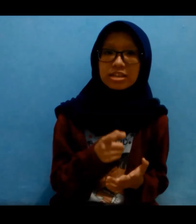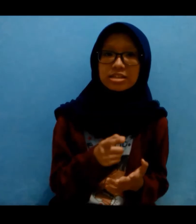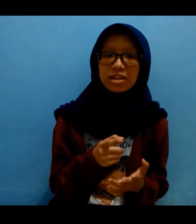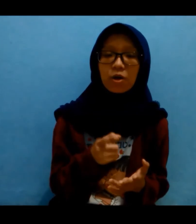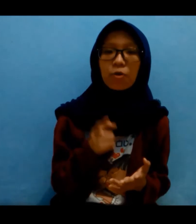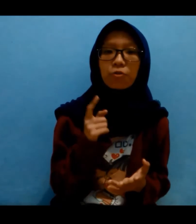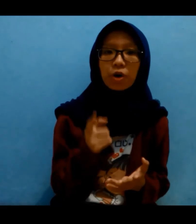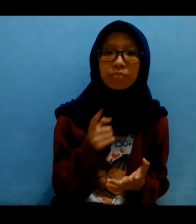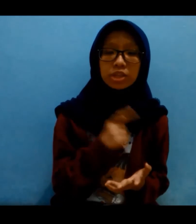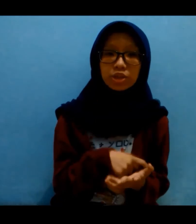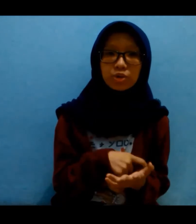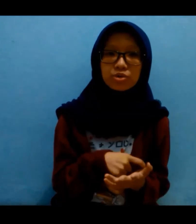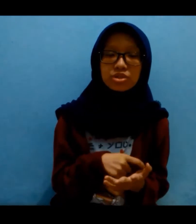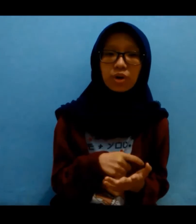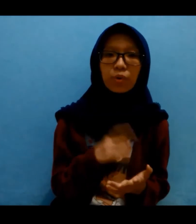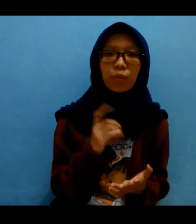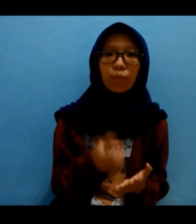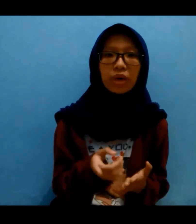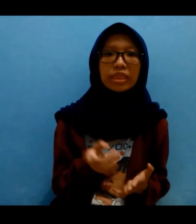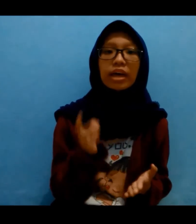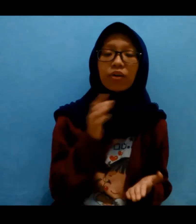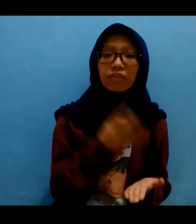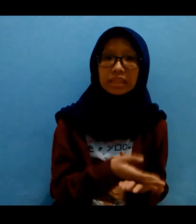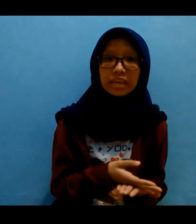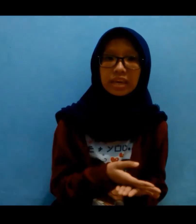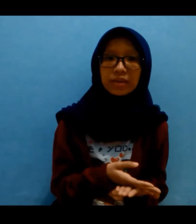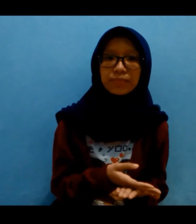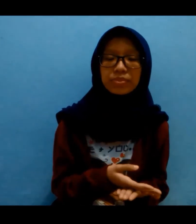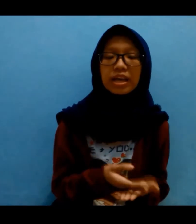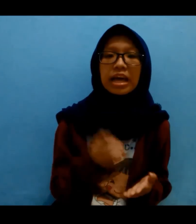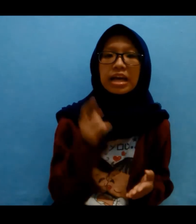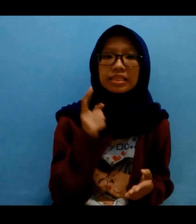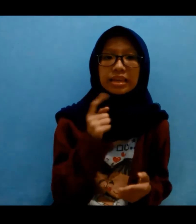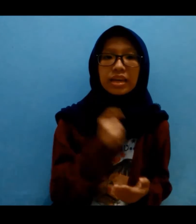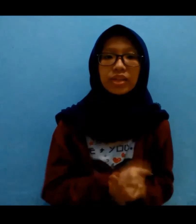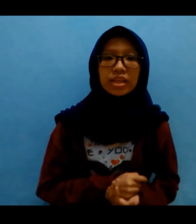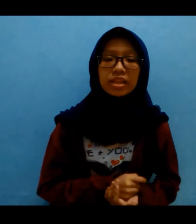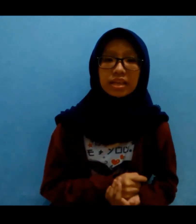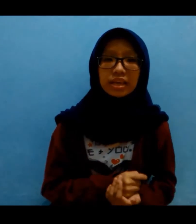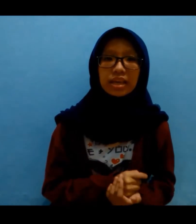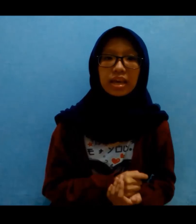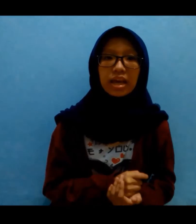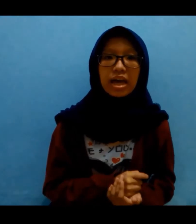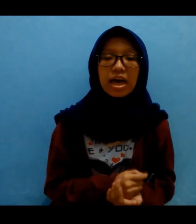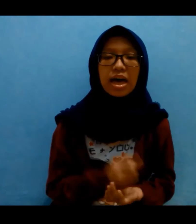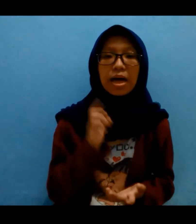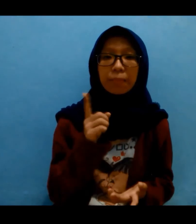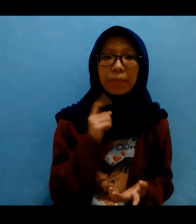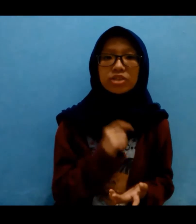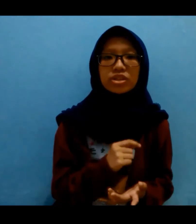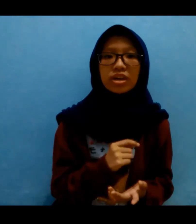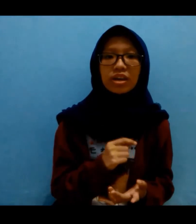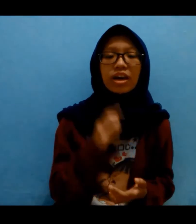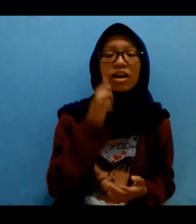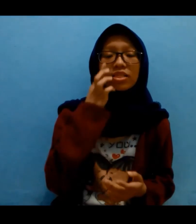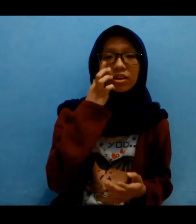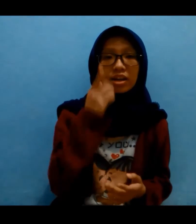resources from the news with reading, thinking critically, and matching the